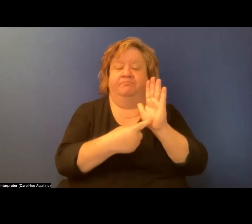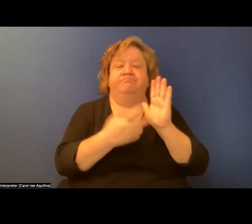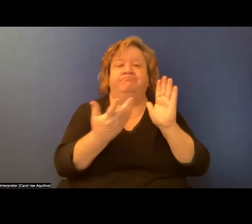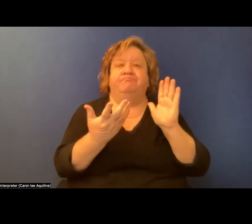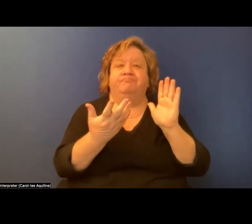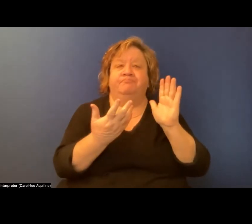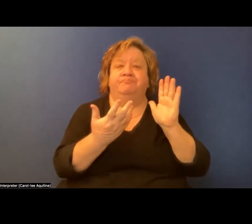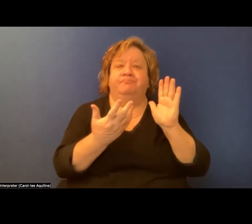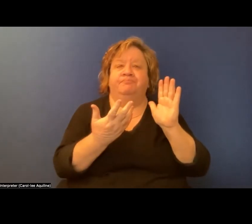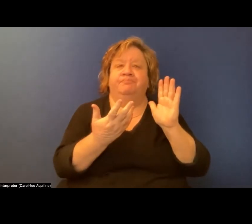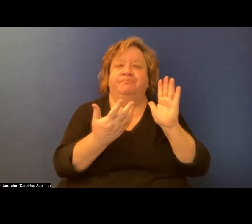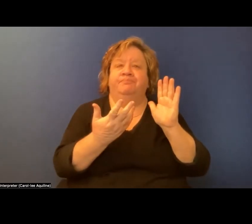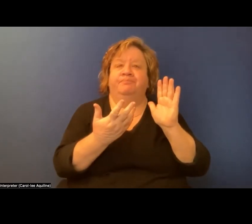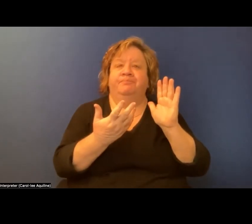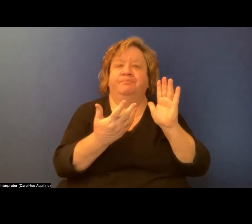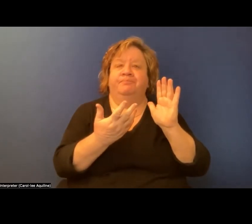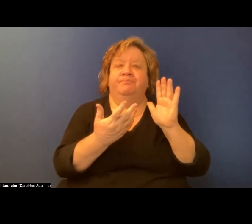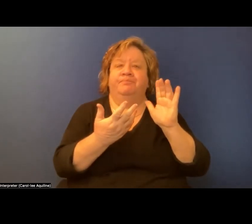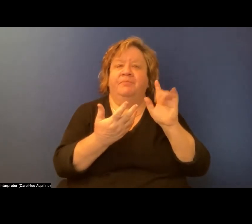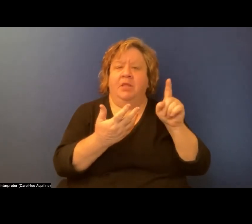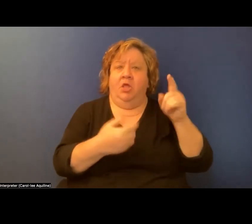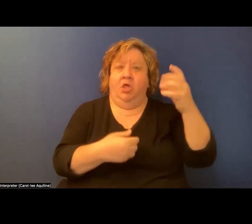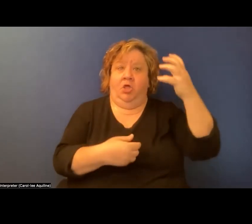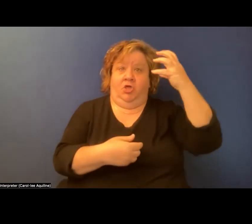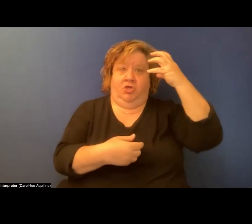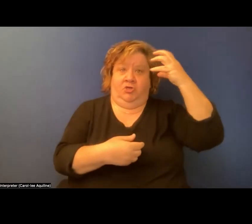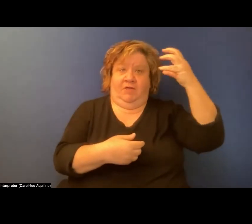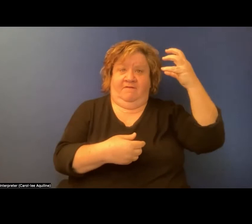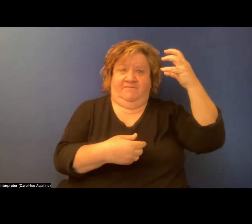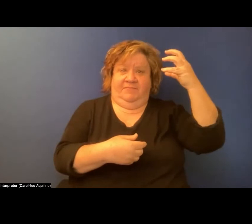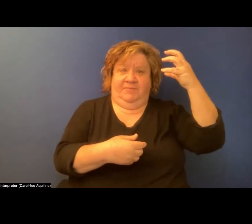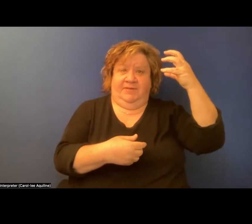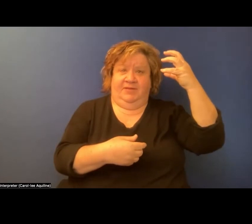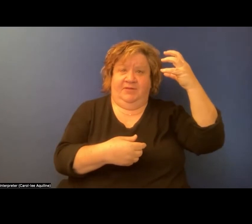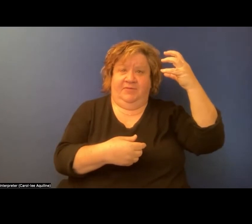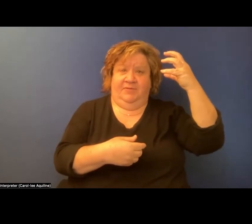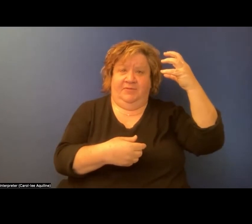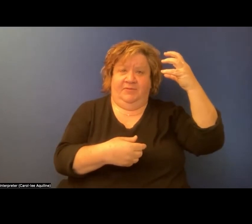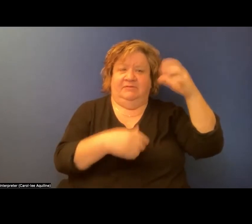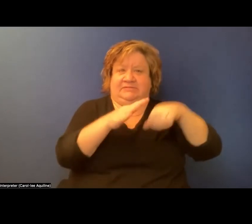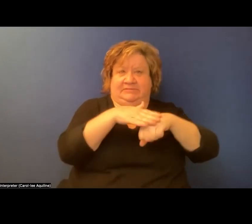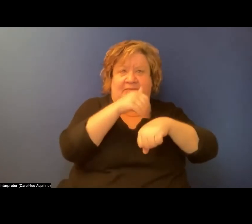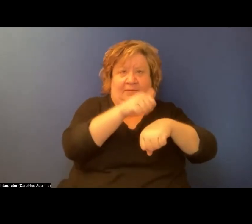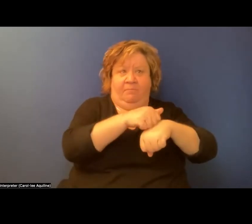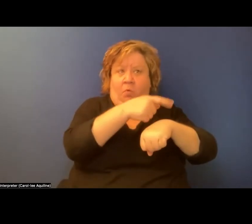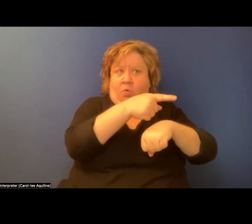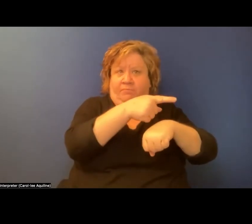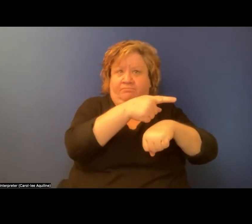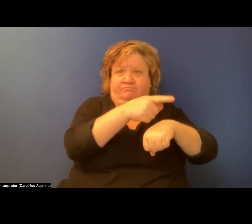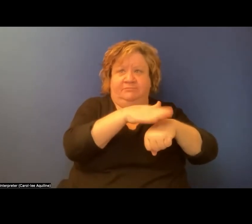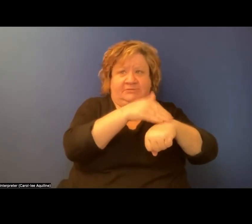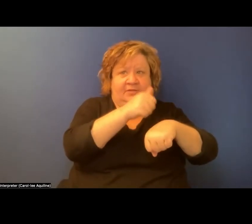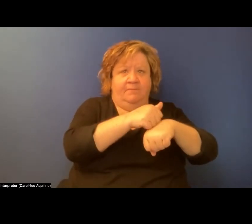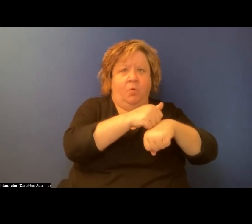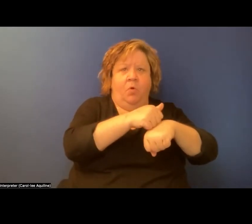government. Singapore announced the establishment of the first women's society to focus on concerted gender action to ensure